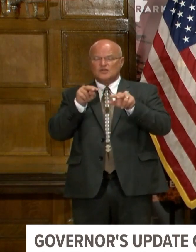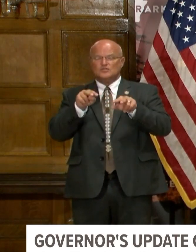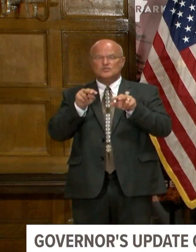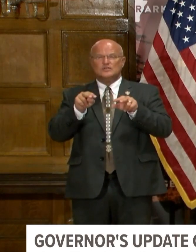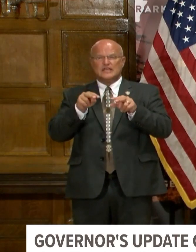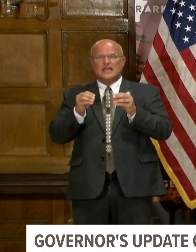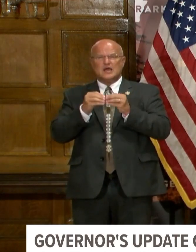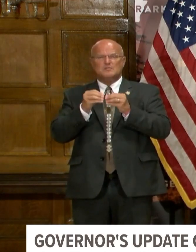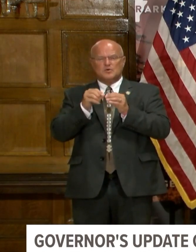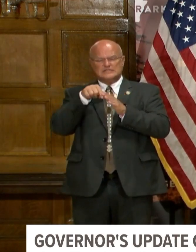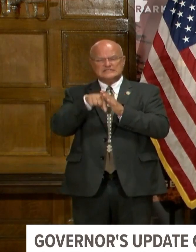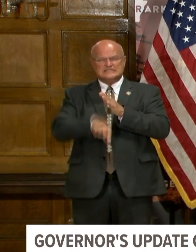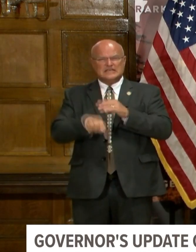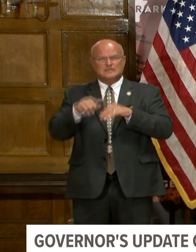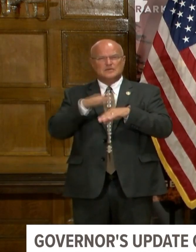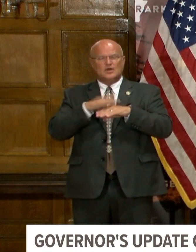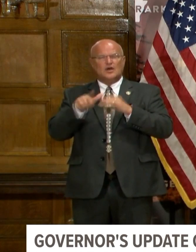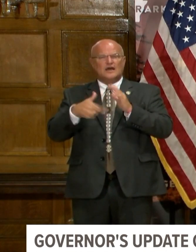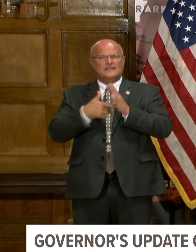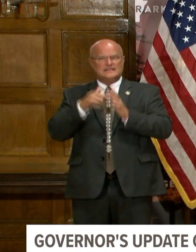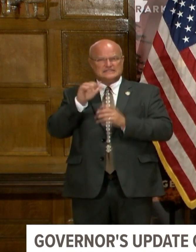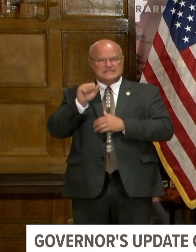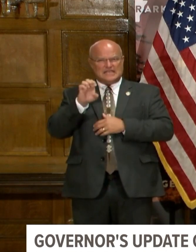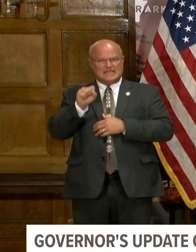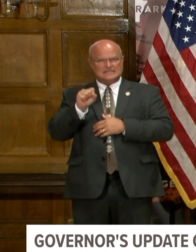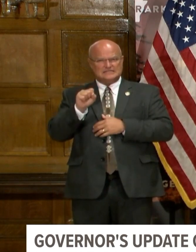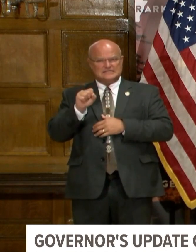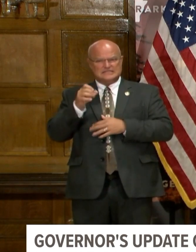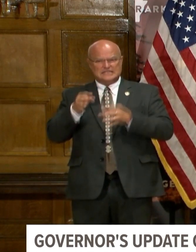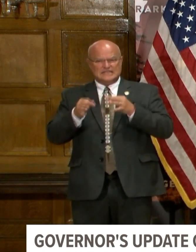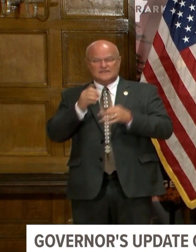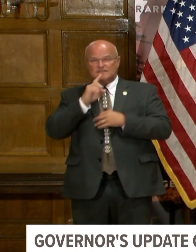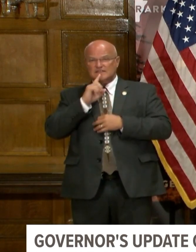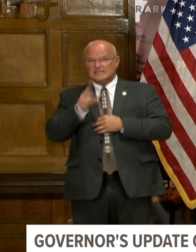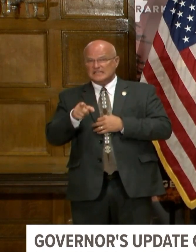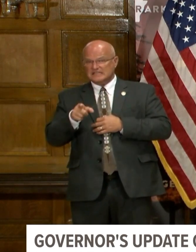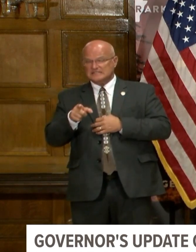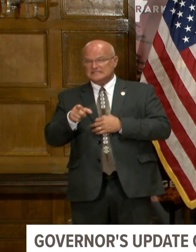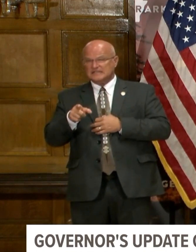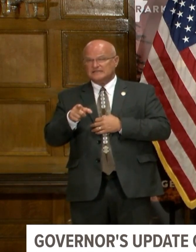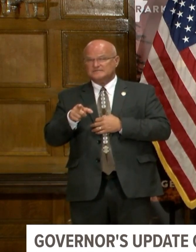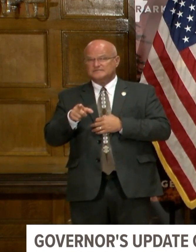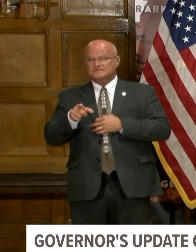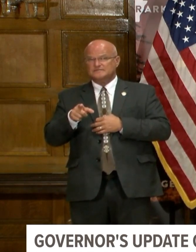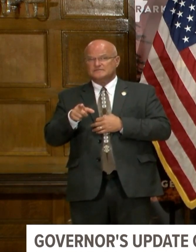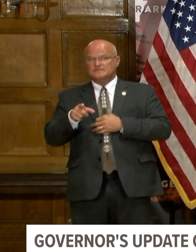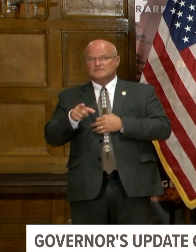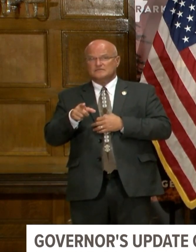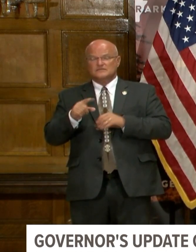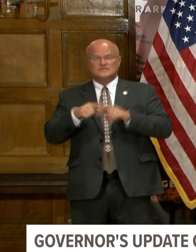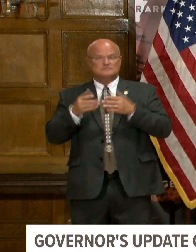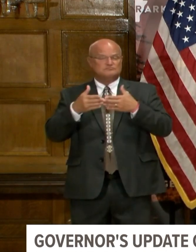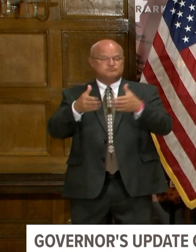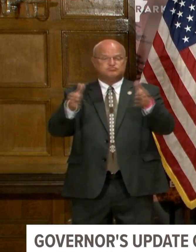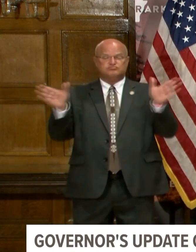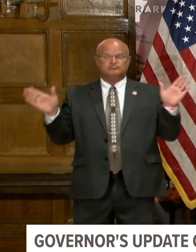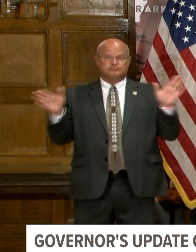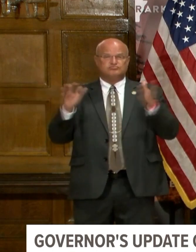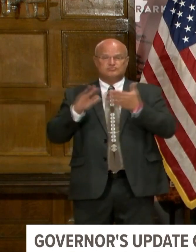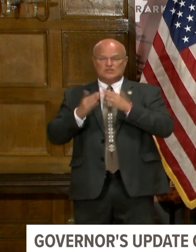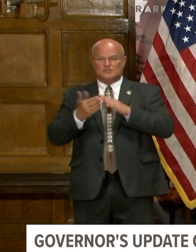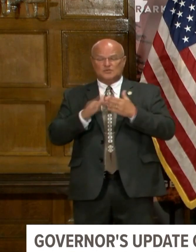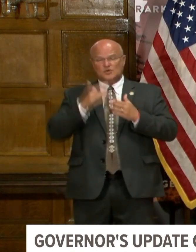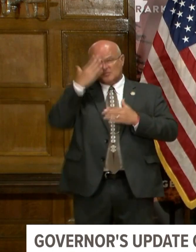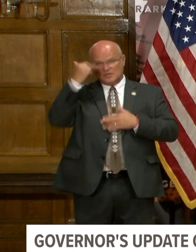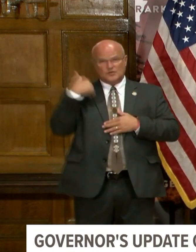at more in depth on these cases as to whether it is just broadly in the community